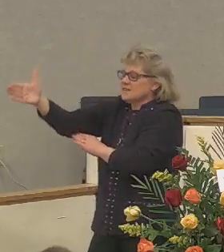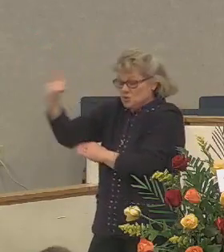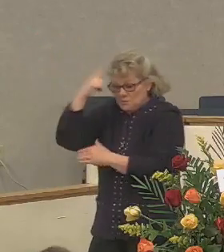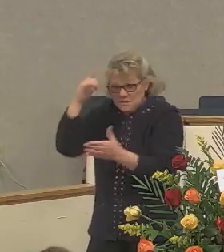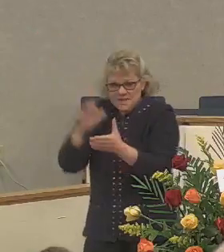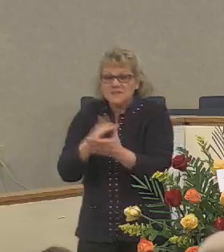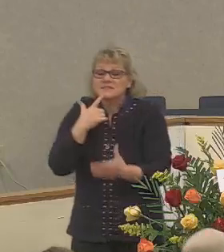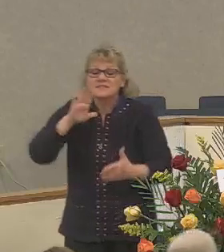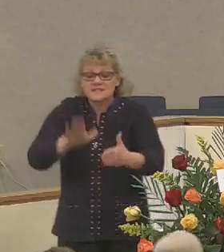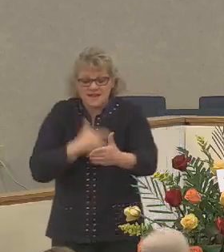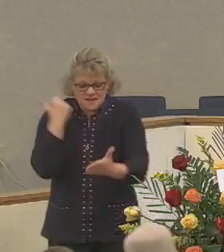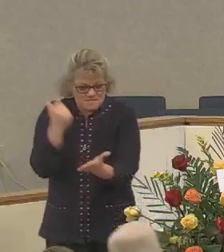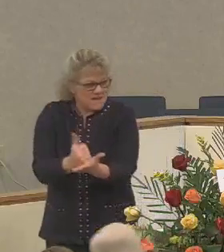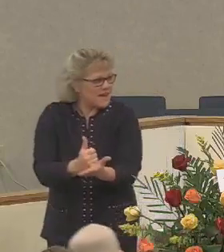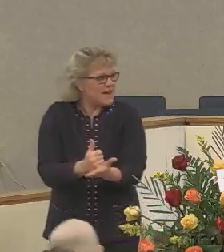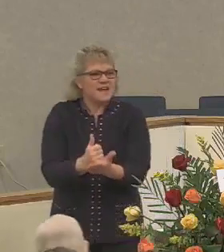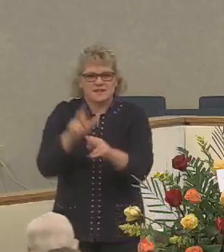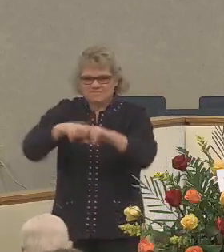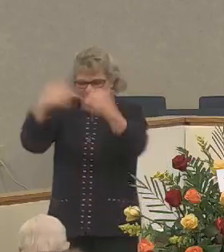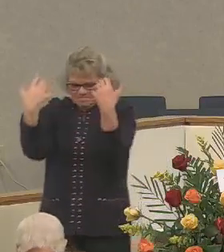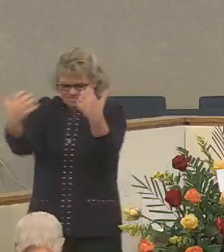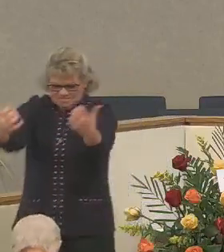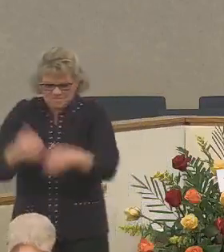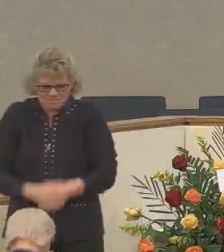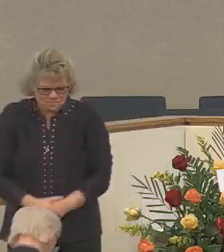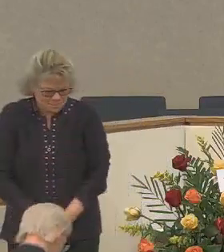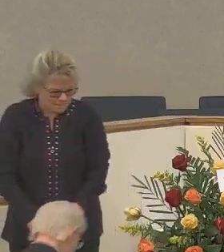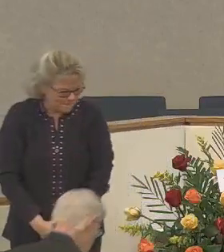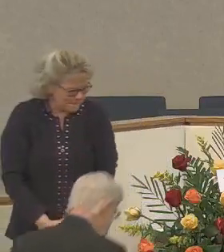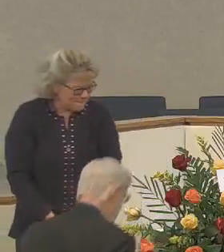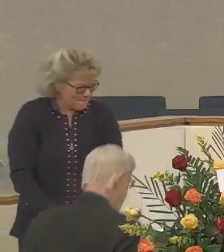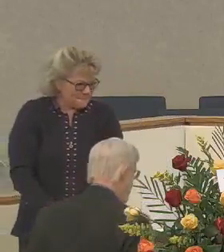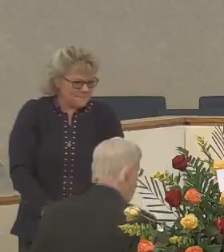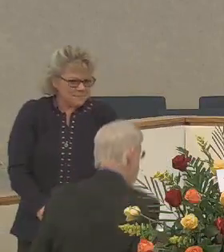Say amen this morning. Amen. Please be seated.